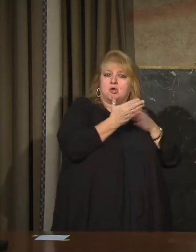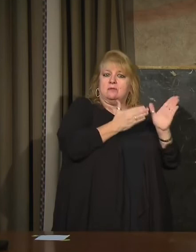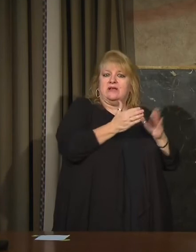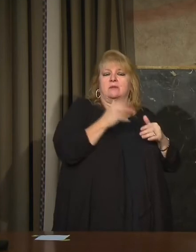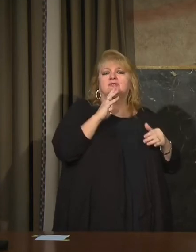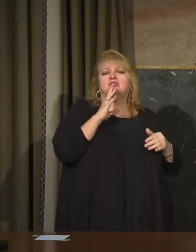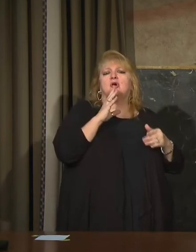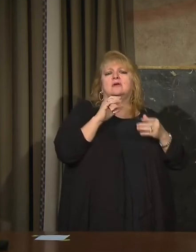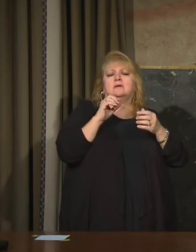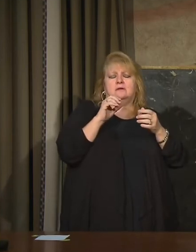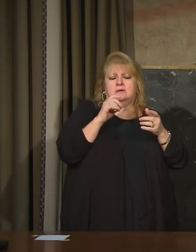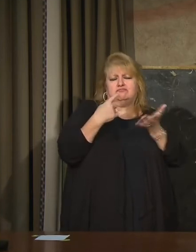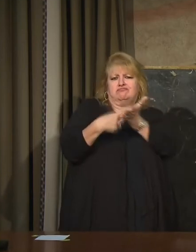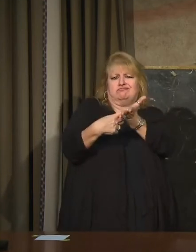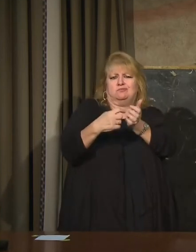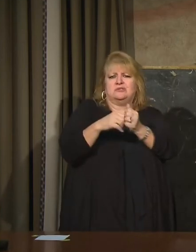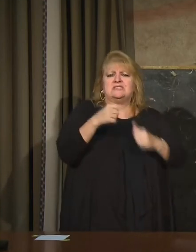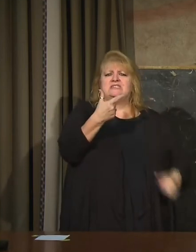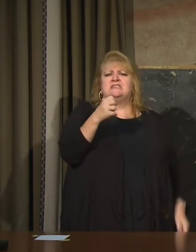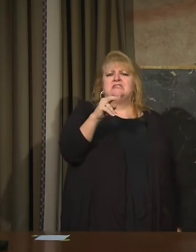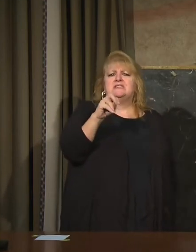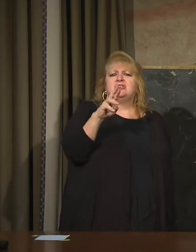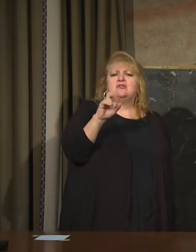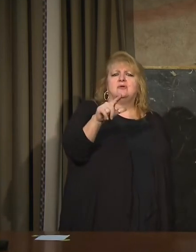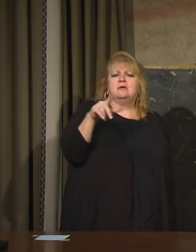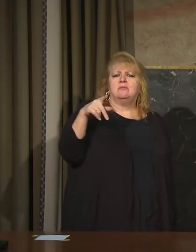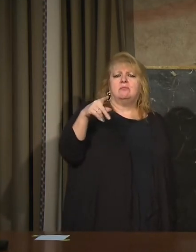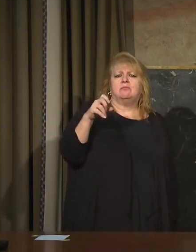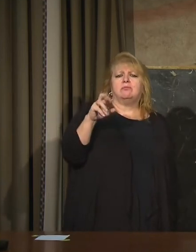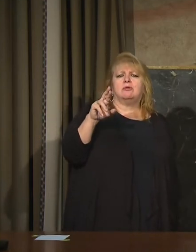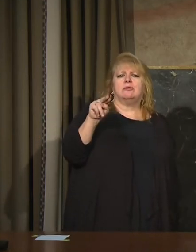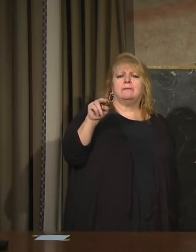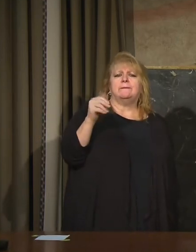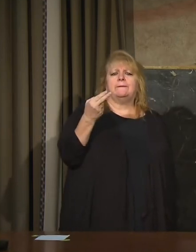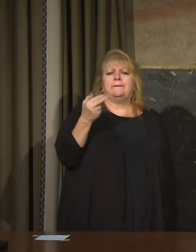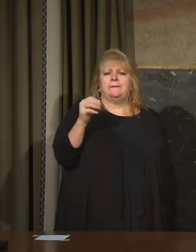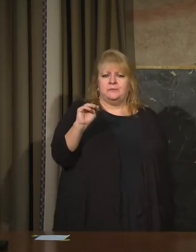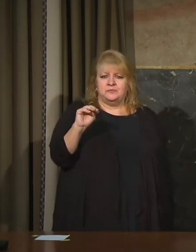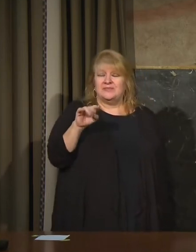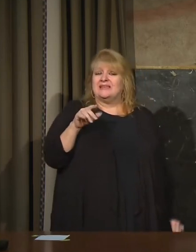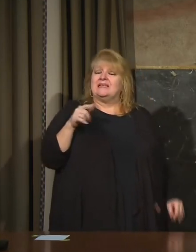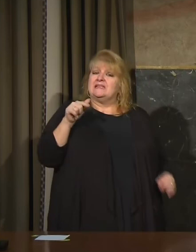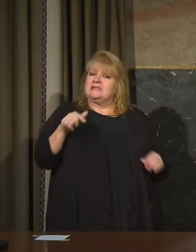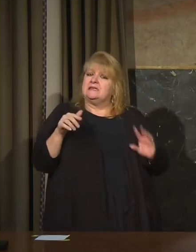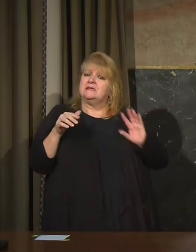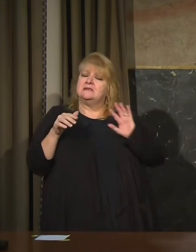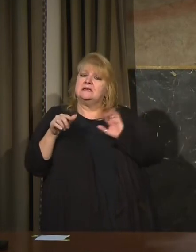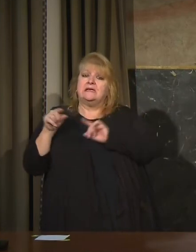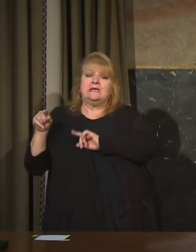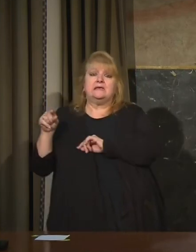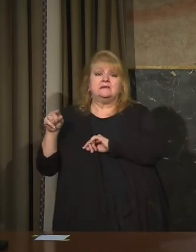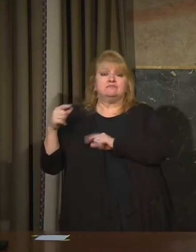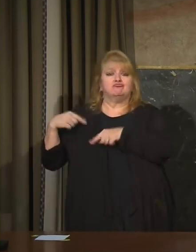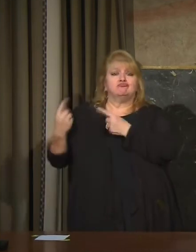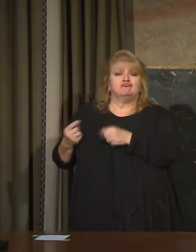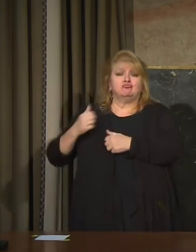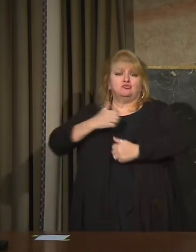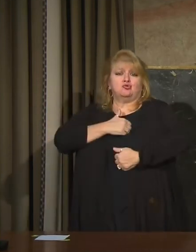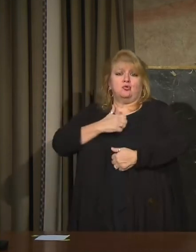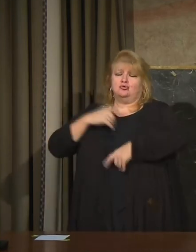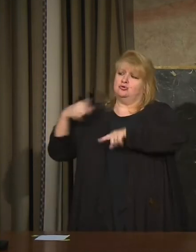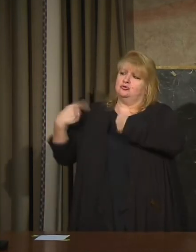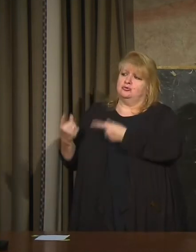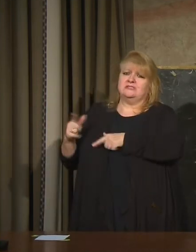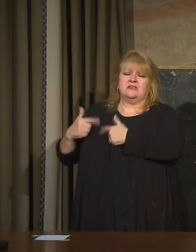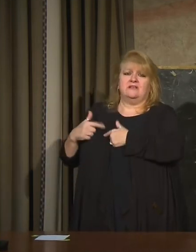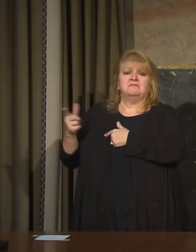General Perna, and this analogy may be lost on you all, but you know, he's obviously a career soldier. I spent time in